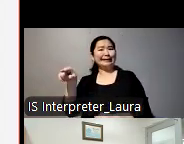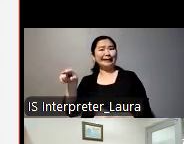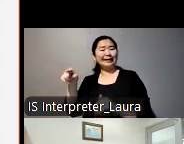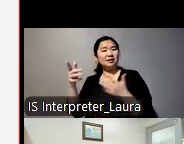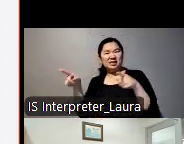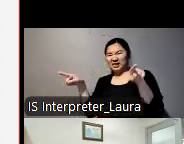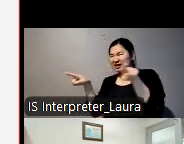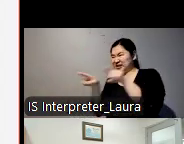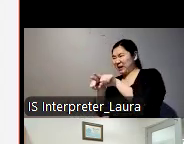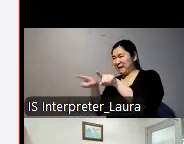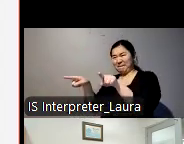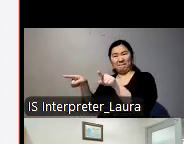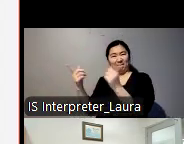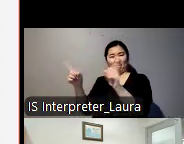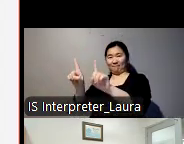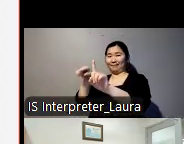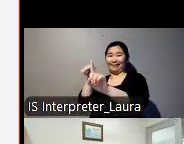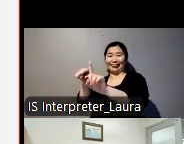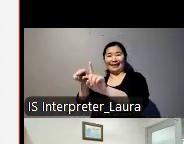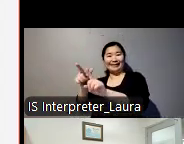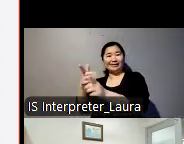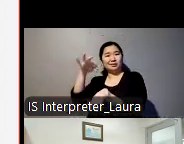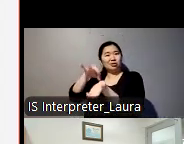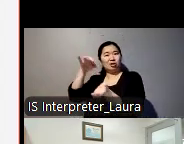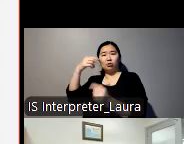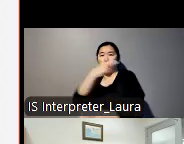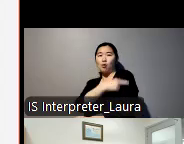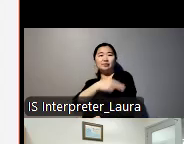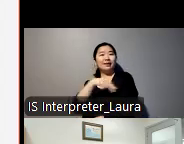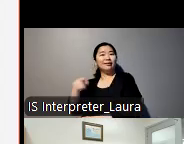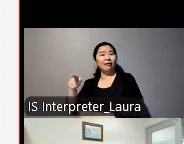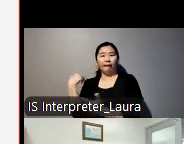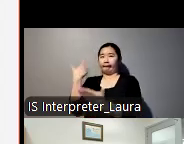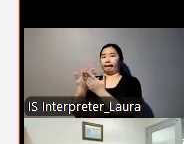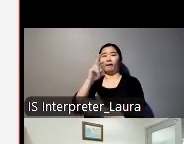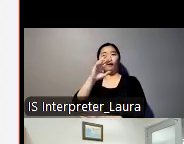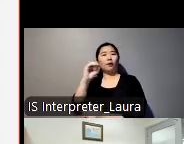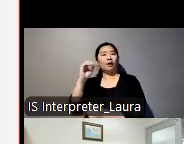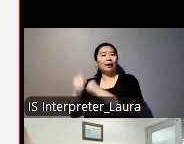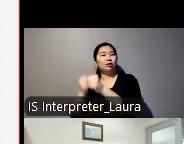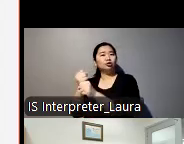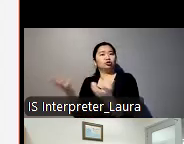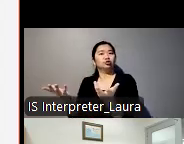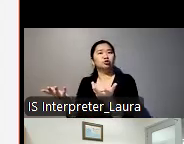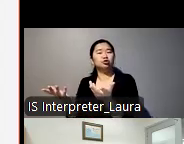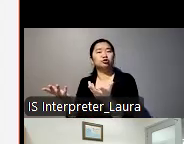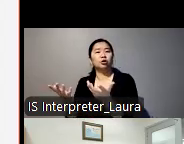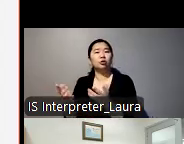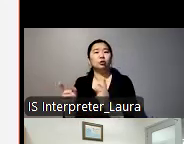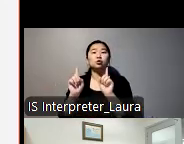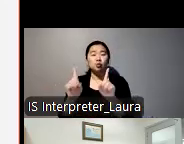Or tomorrow. Sorry, Mohanna, could you mute, please? Could I ask? Yeah, thank you.